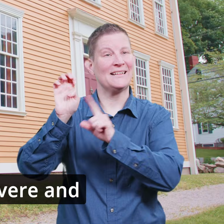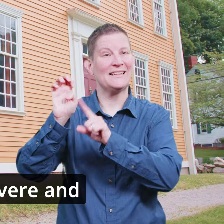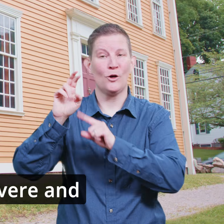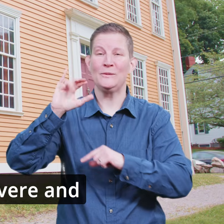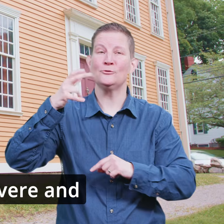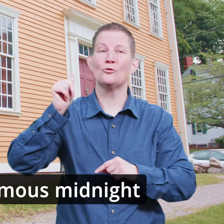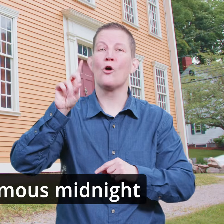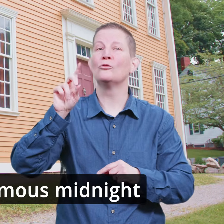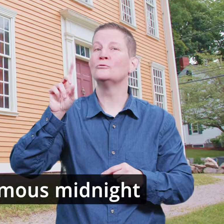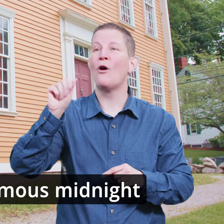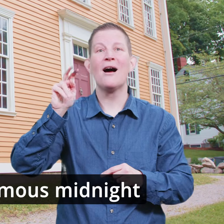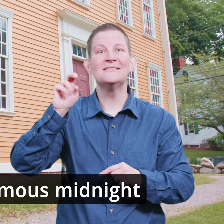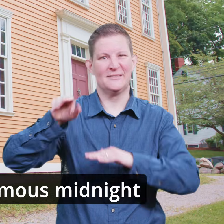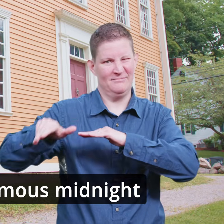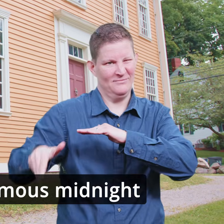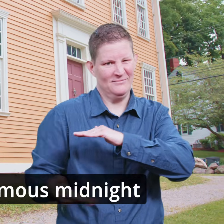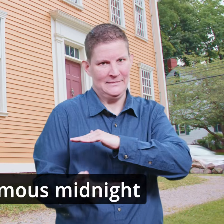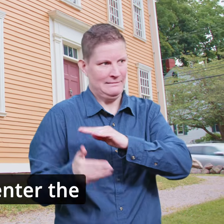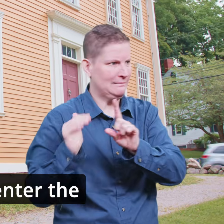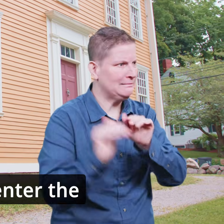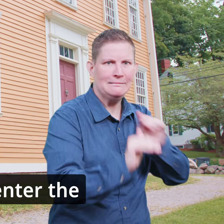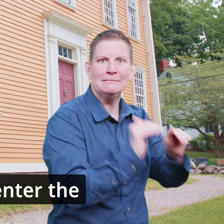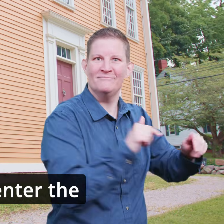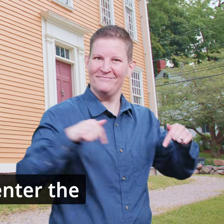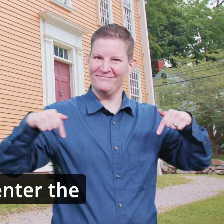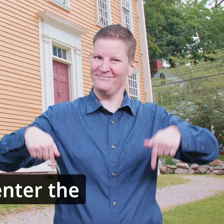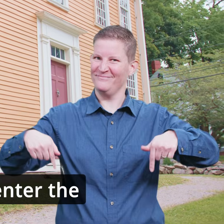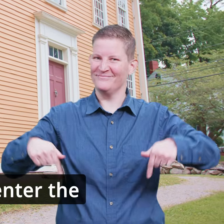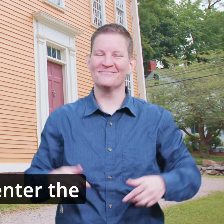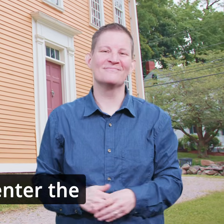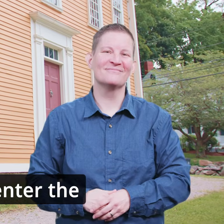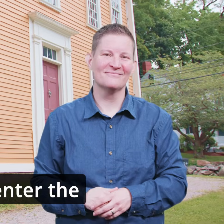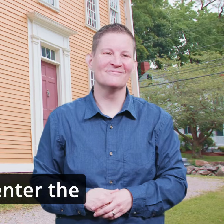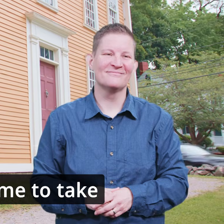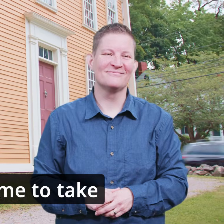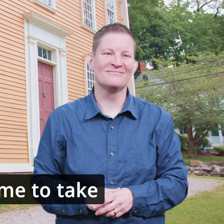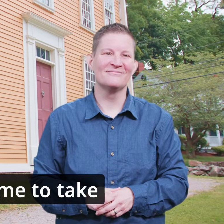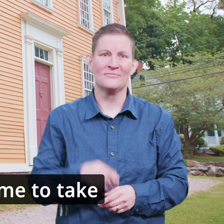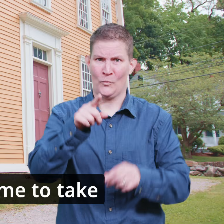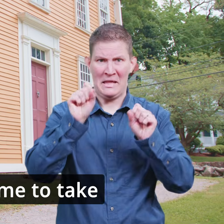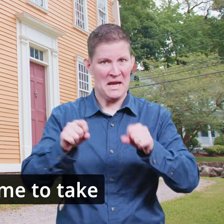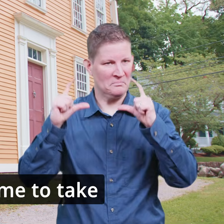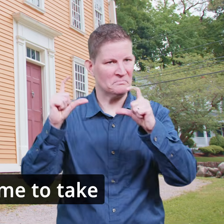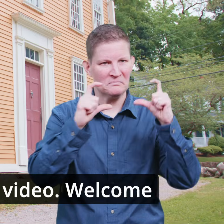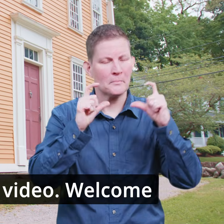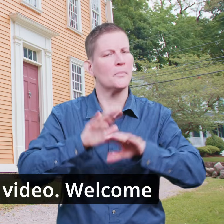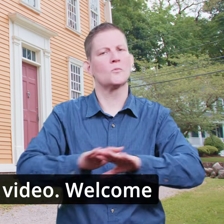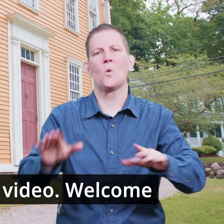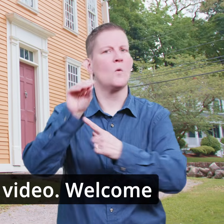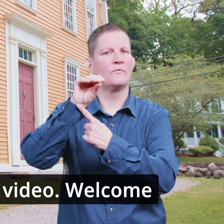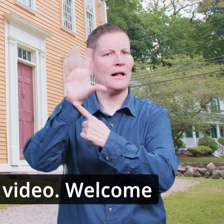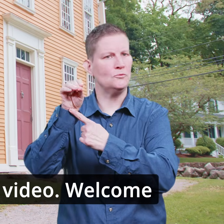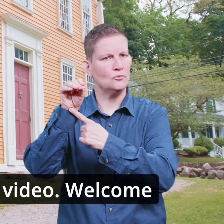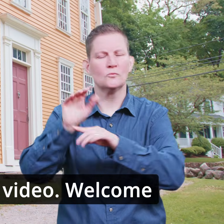Paul Revere and William Dawes on their famous midnight rides. Now we will enter the house. You are welcome to take photos,